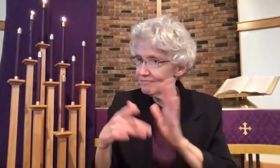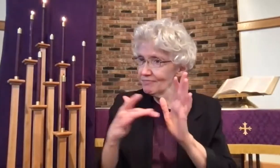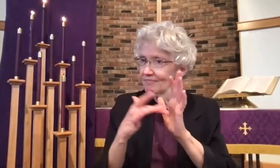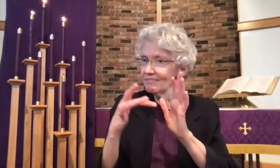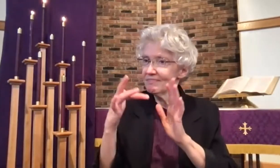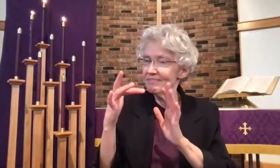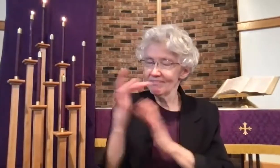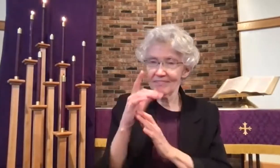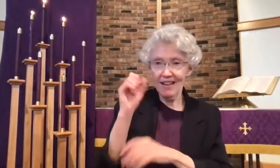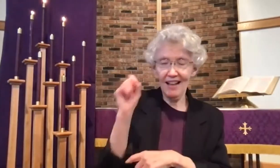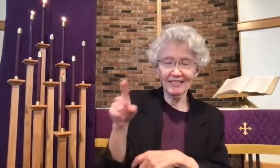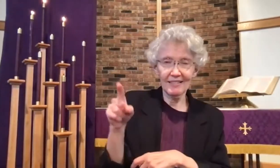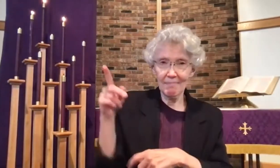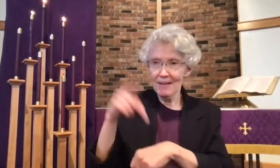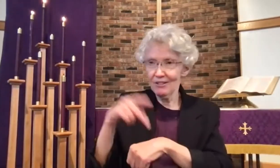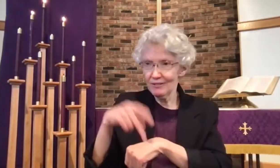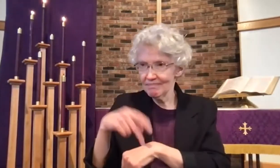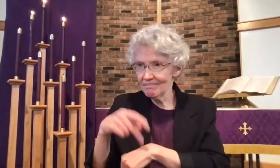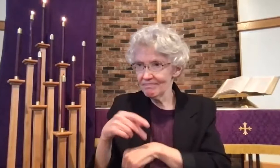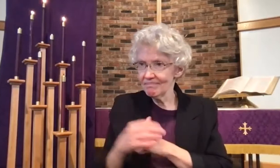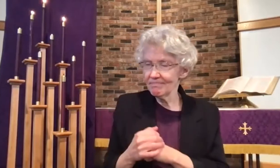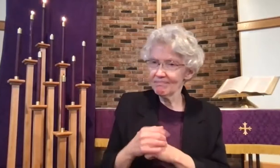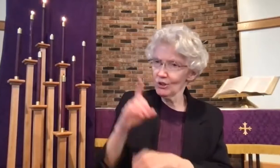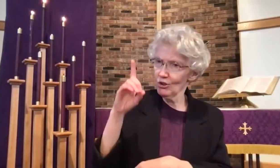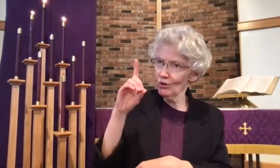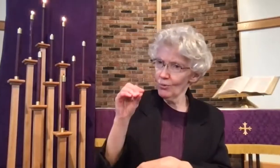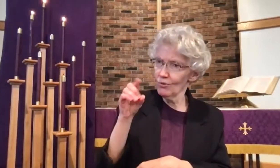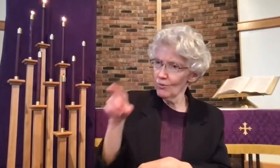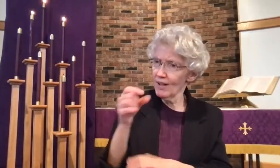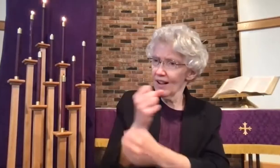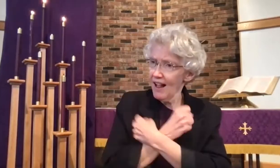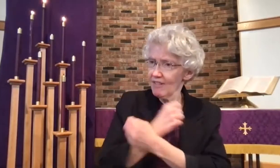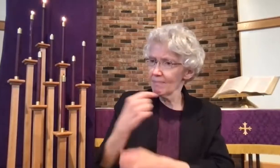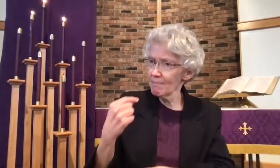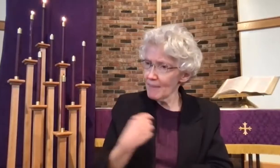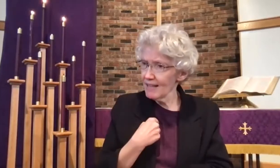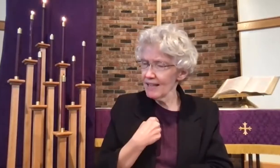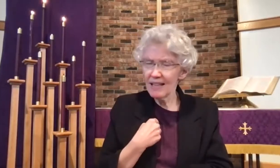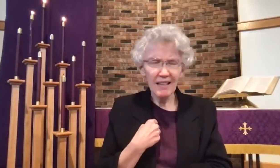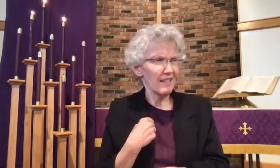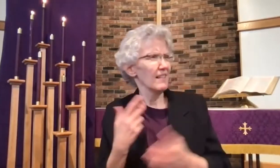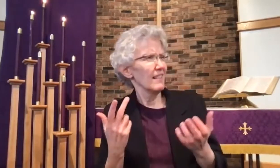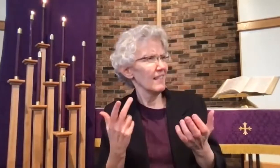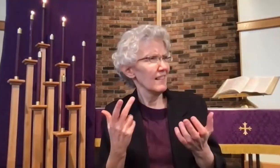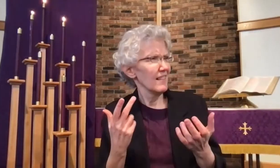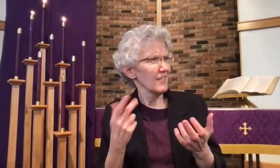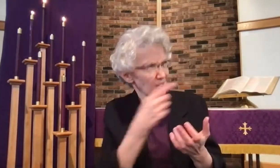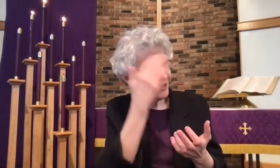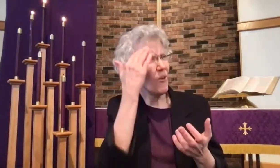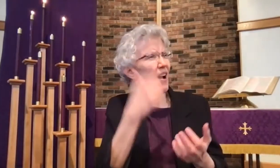And then several months later, Jesus asked Peter, "Do you love me?"